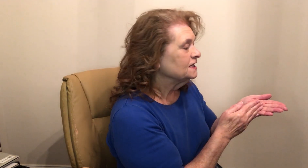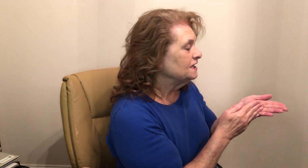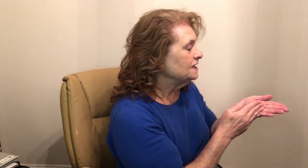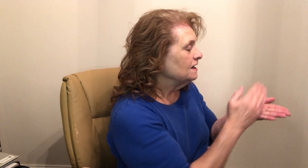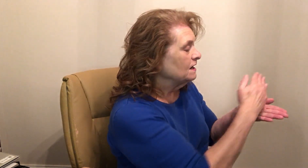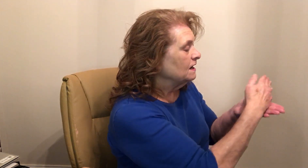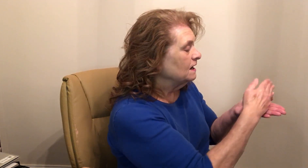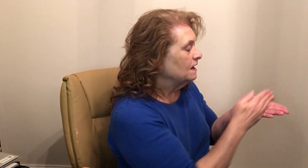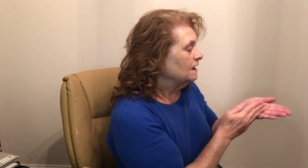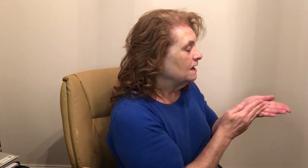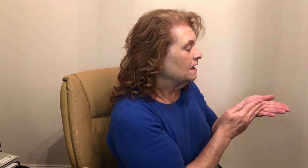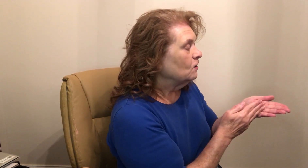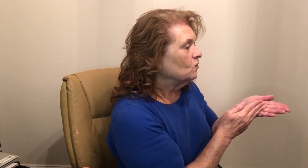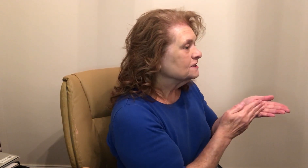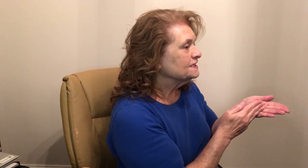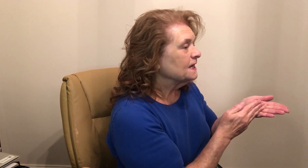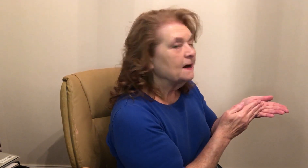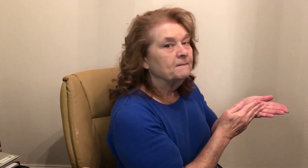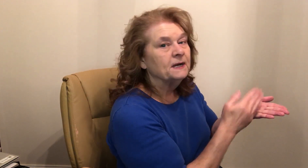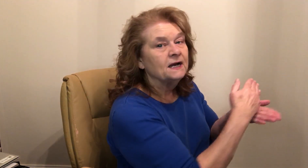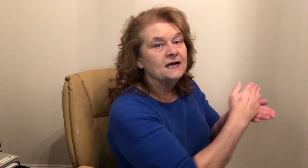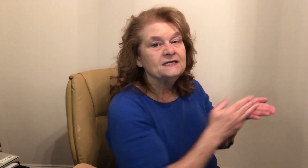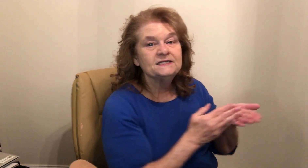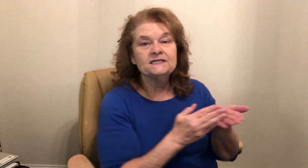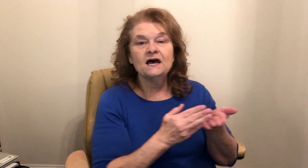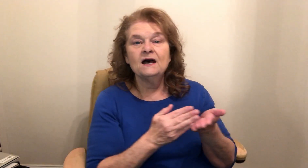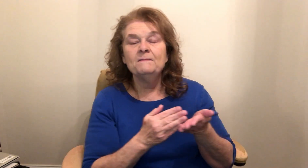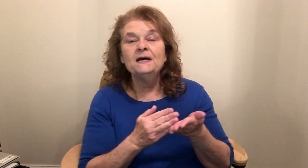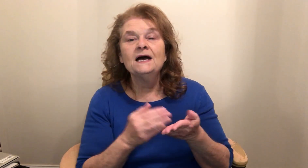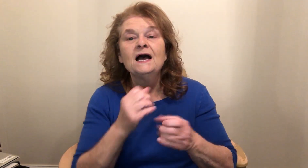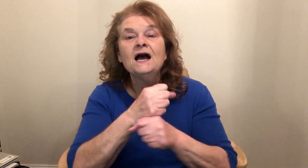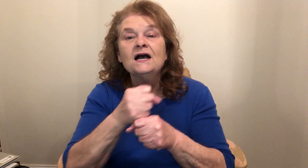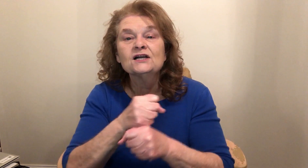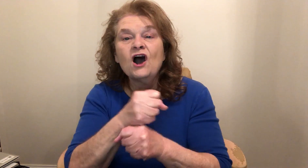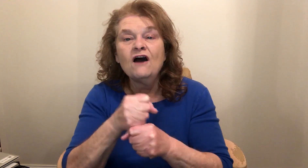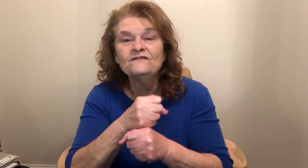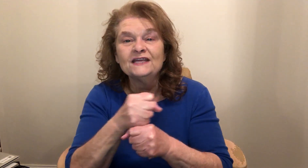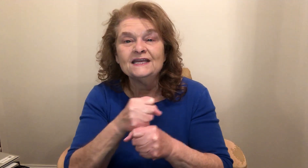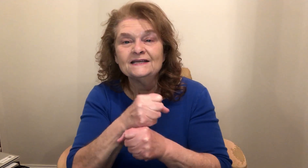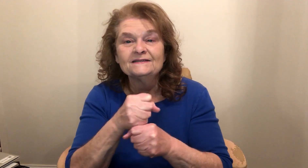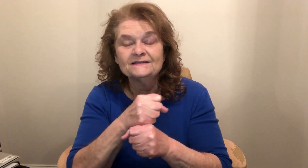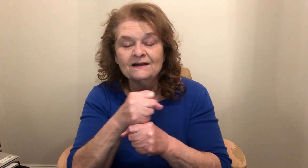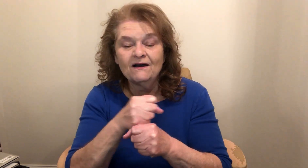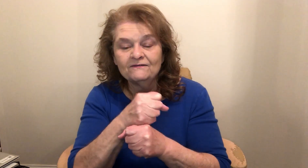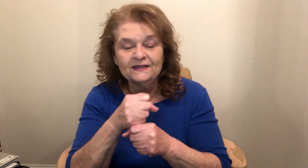P-A-R-T, or some. Some coffee, coffee.